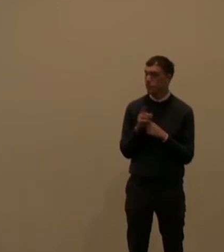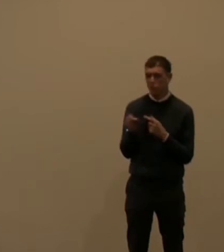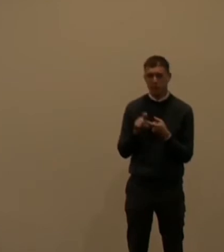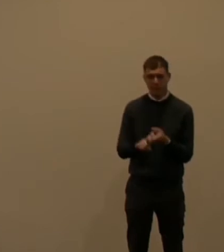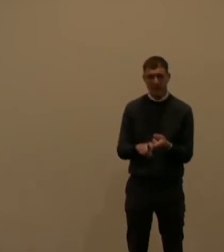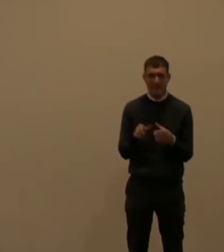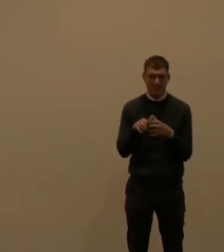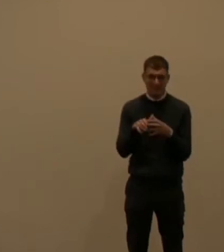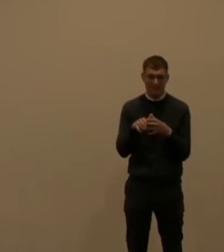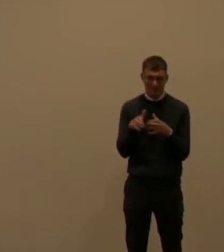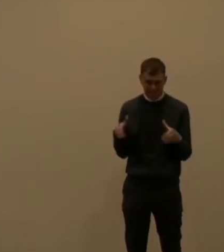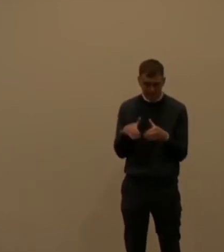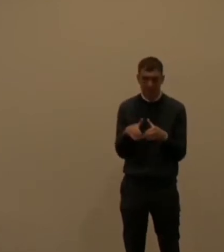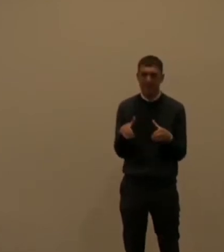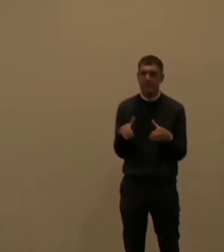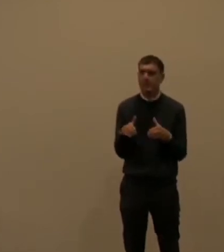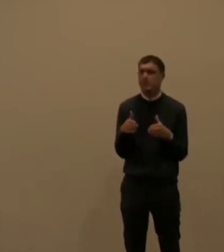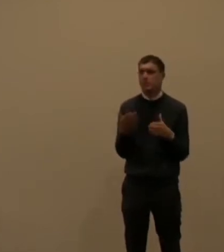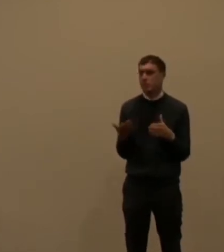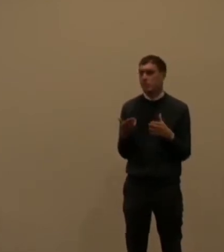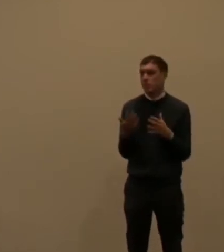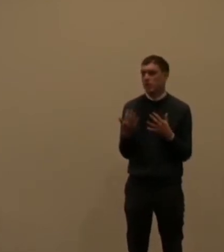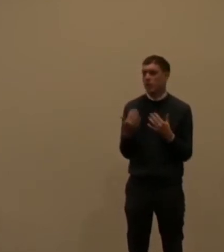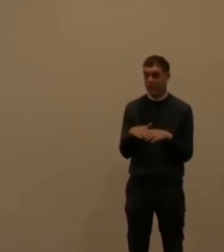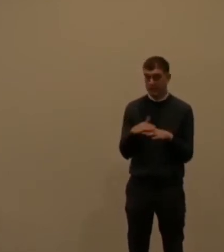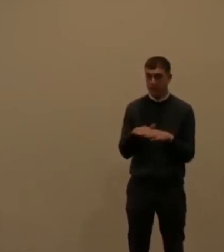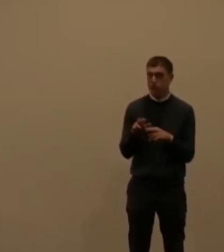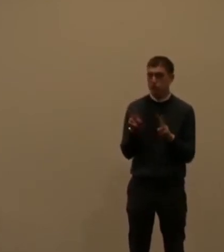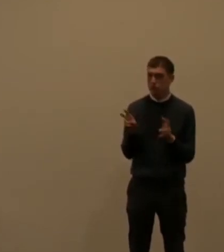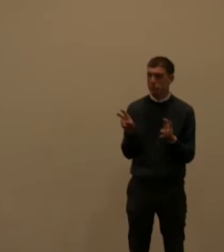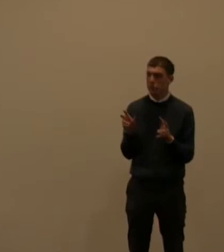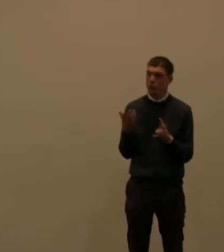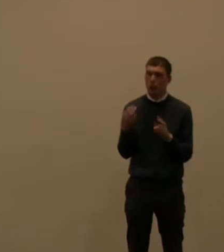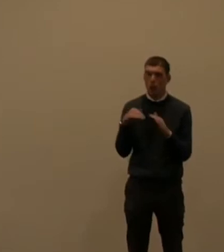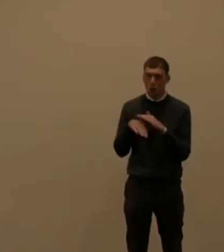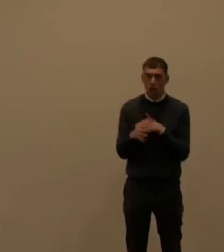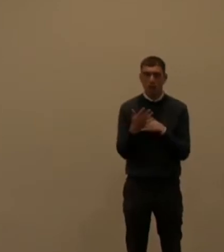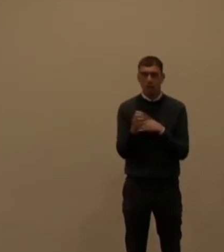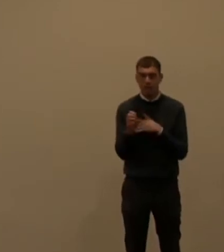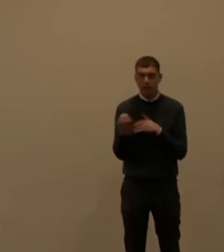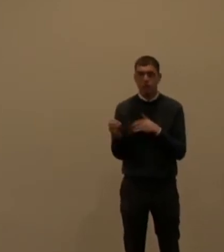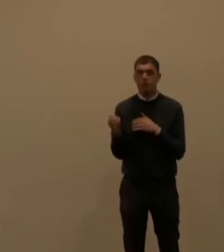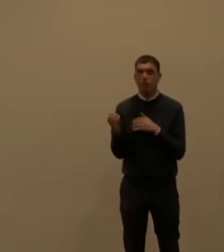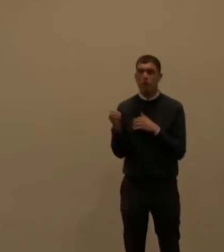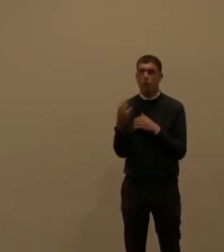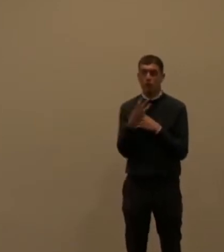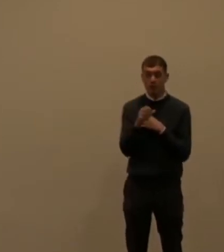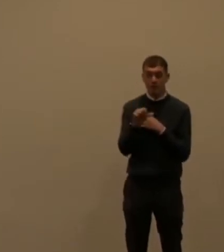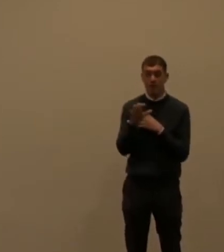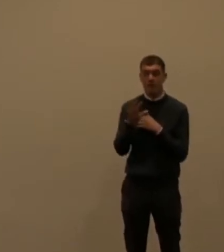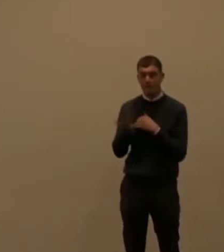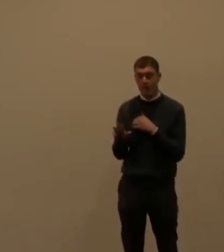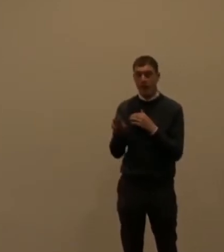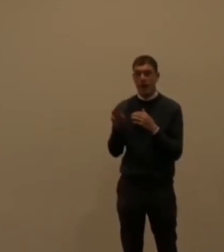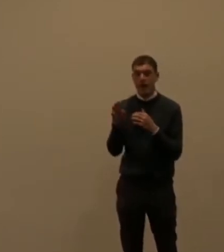on the size of the migration. If you are under 500 Office 365 licenses, you